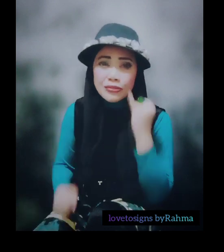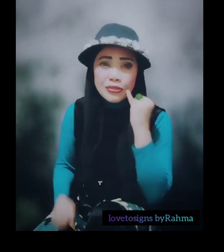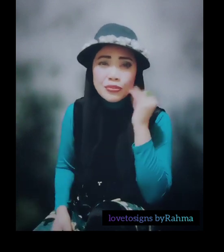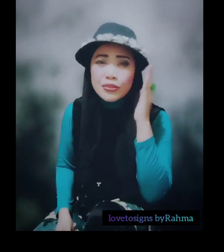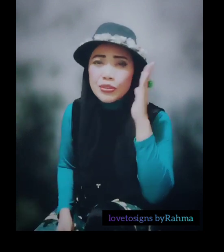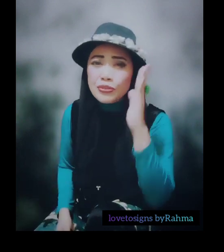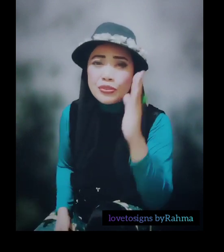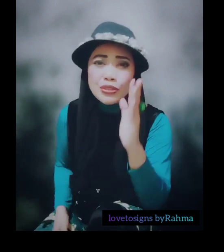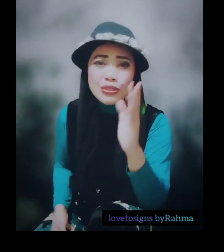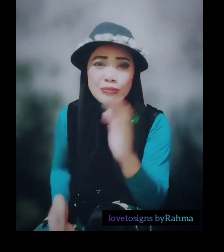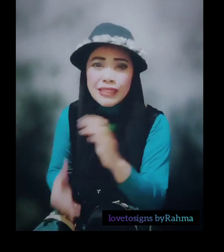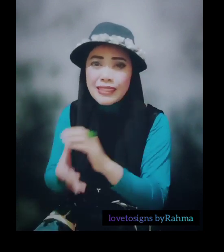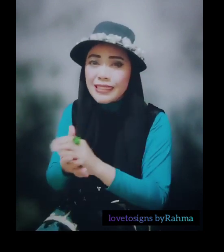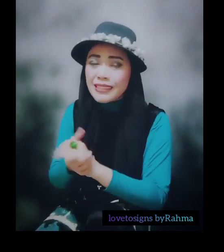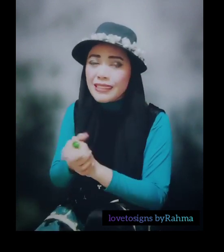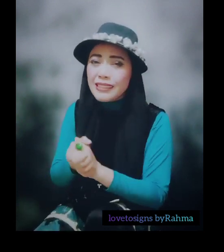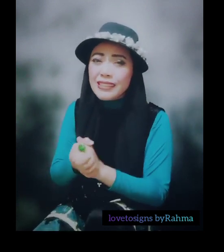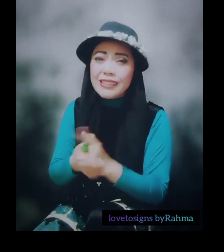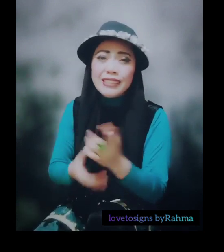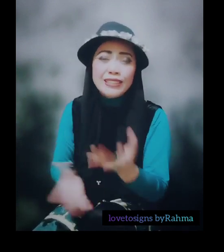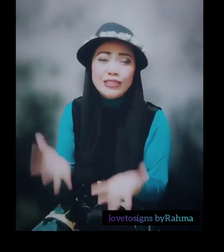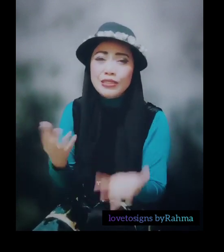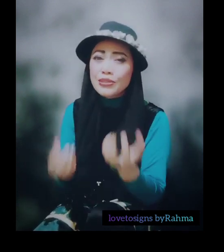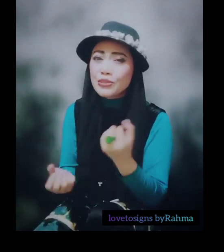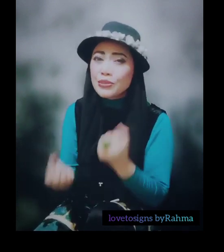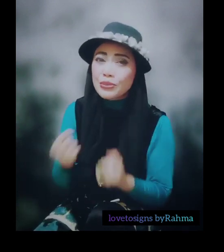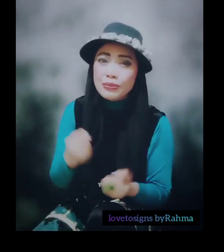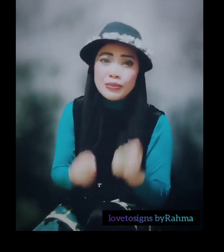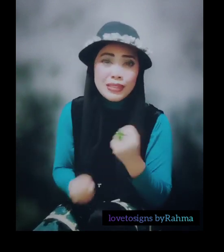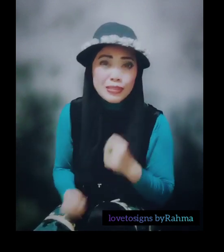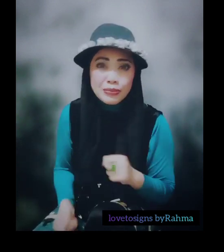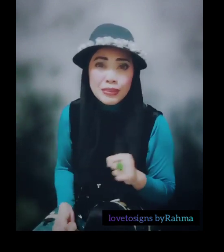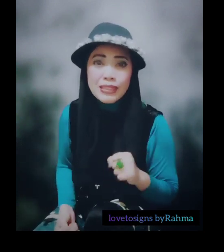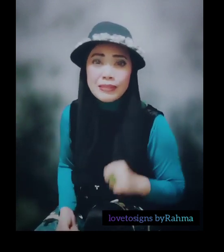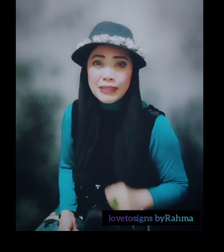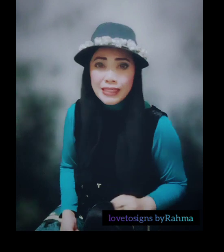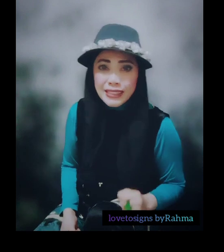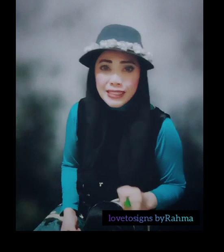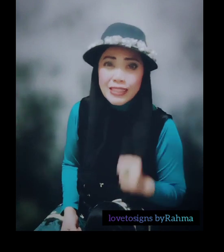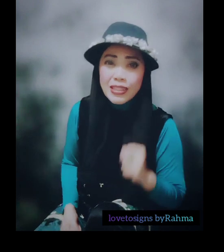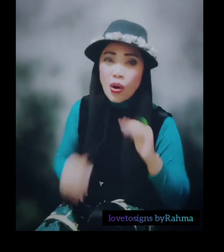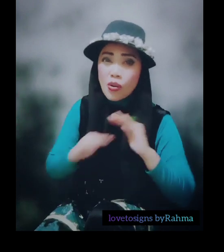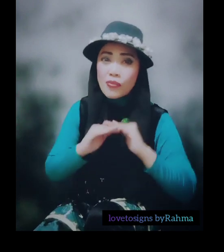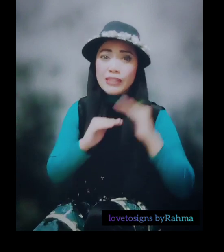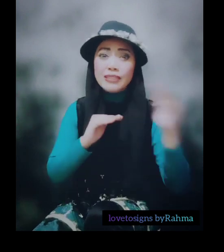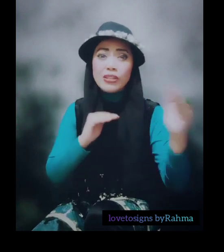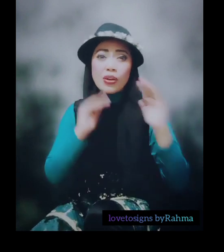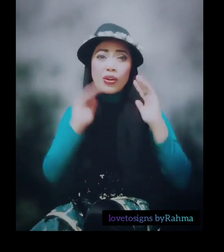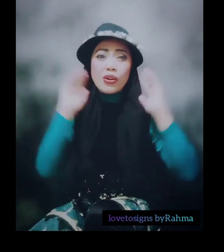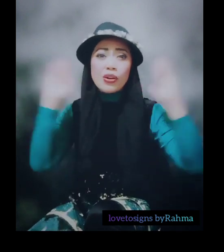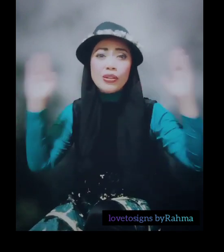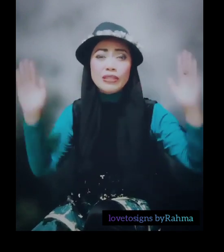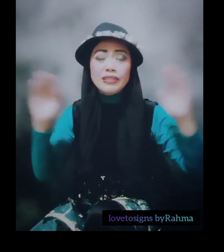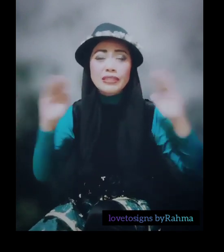maybe too if you would believe, you too might be